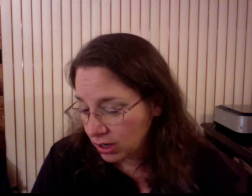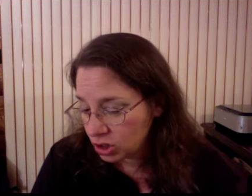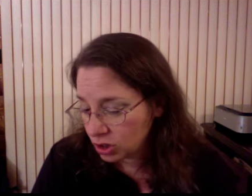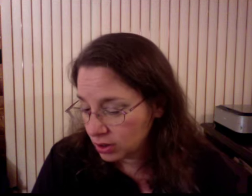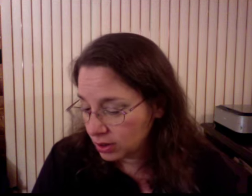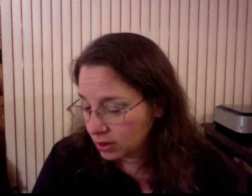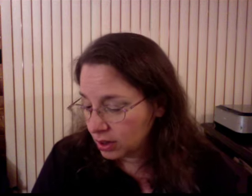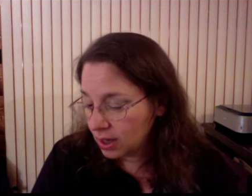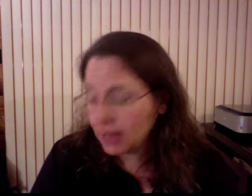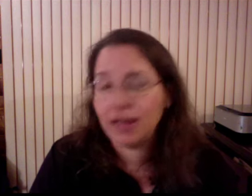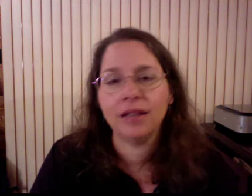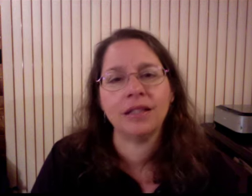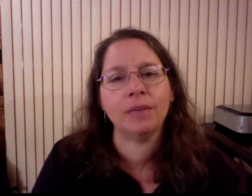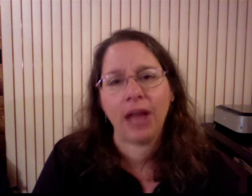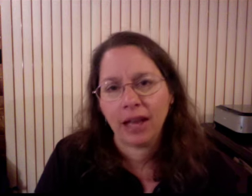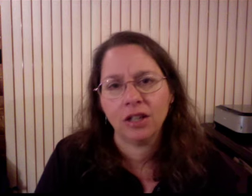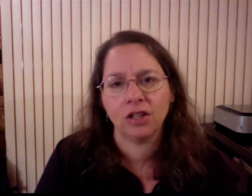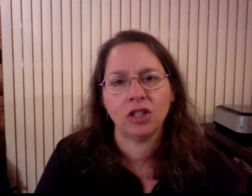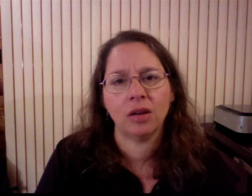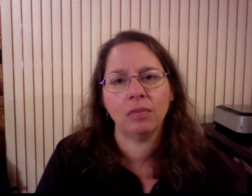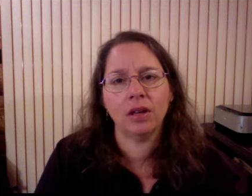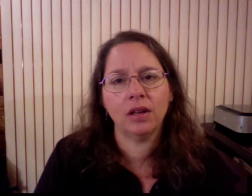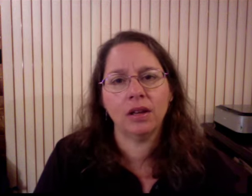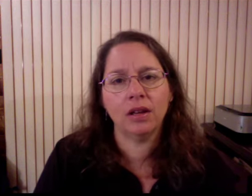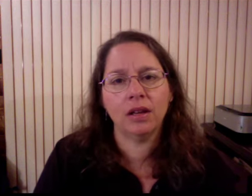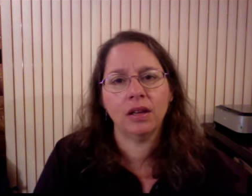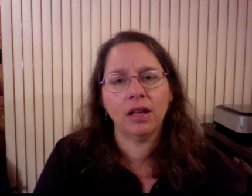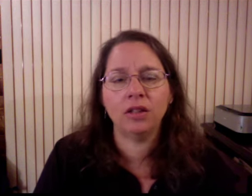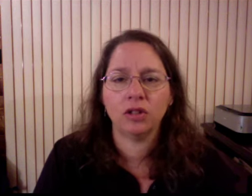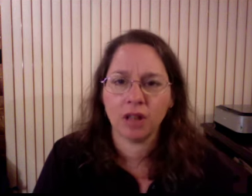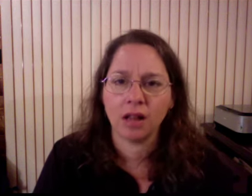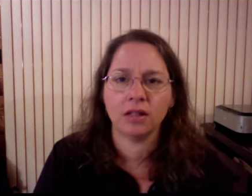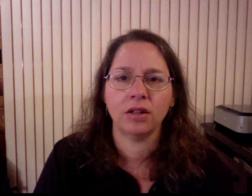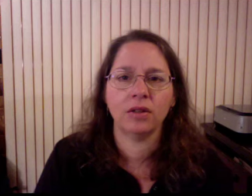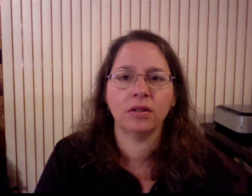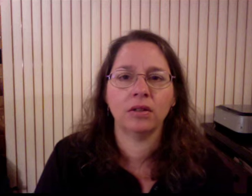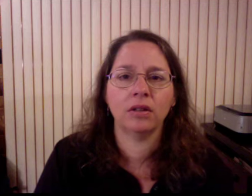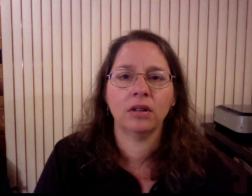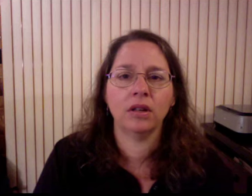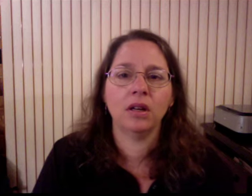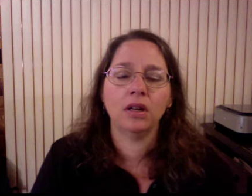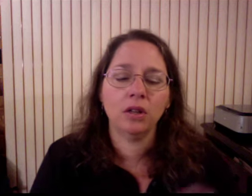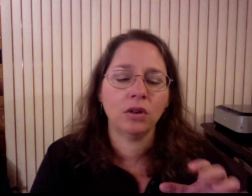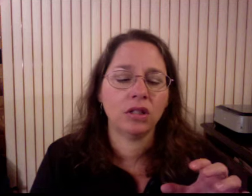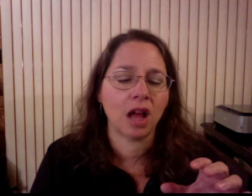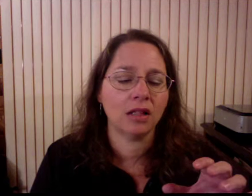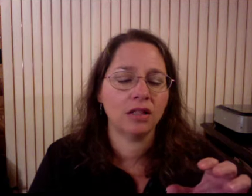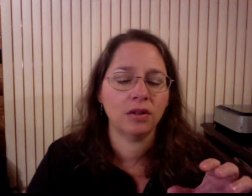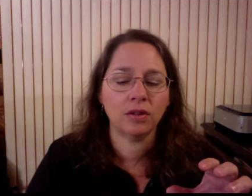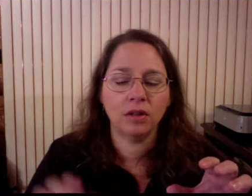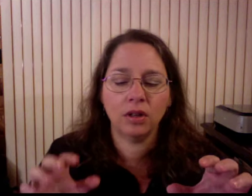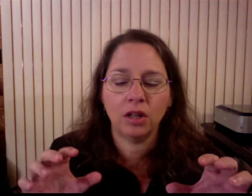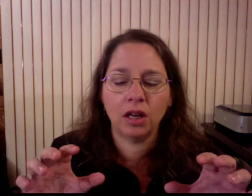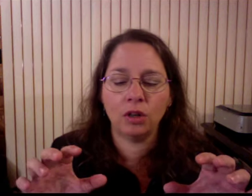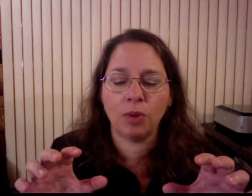Marriage is companionship in your solitude. Your solitude and your